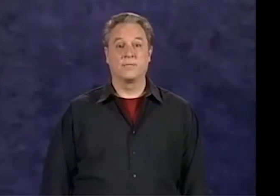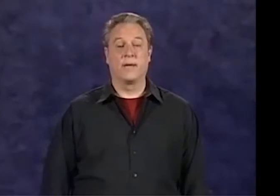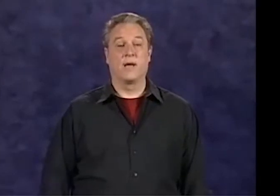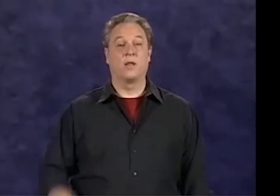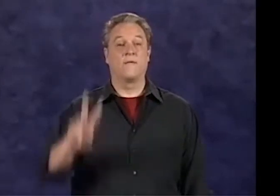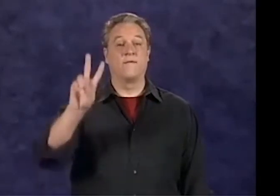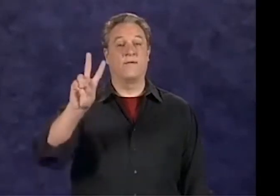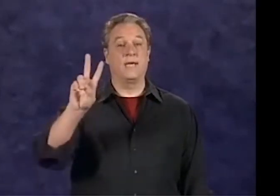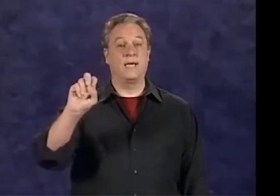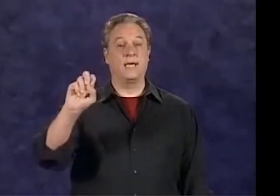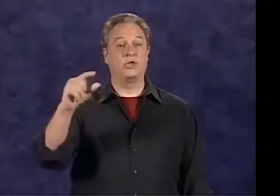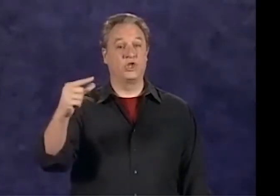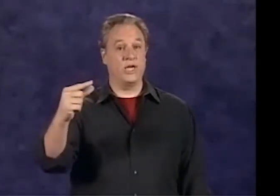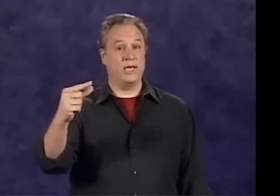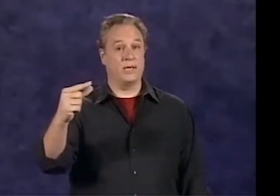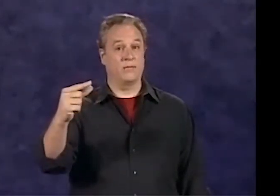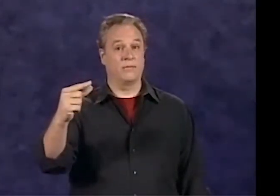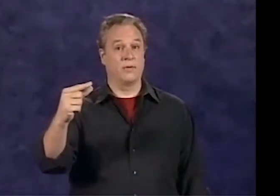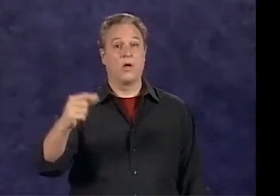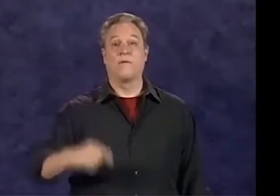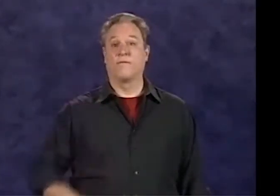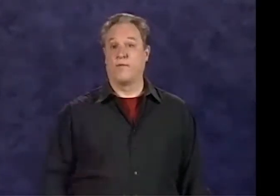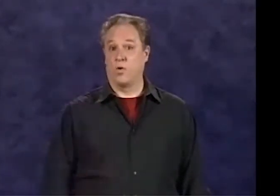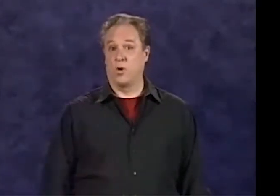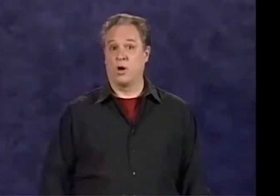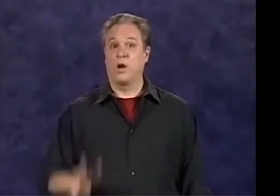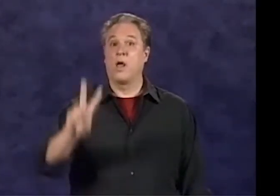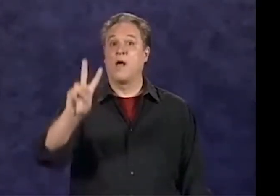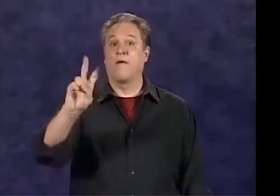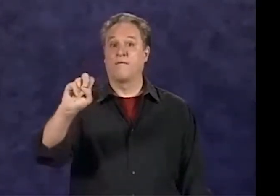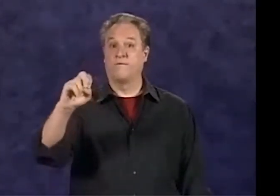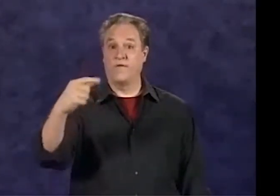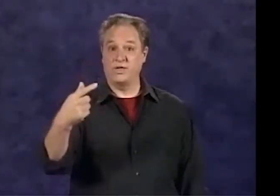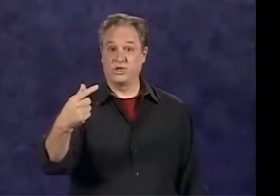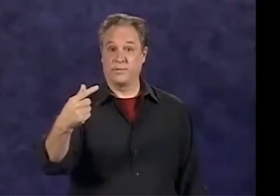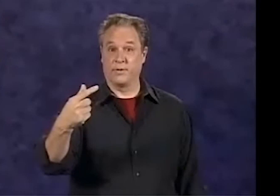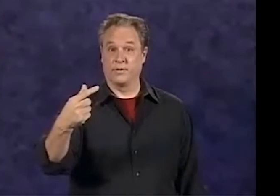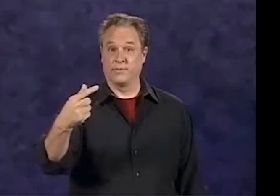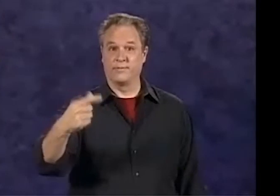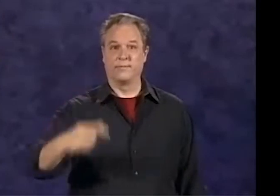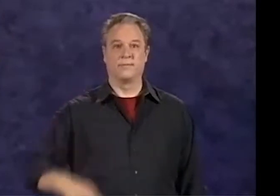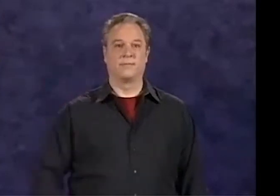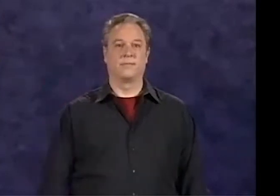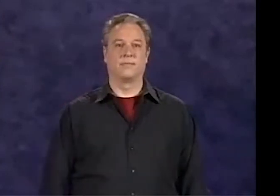Fingerspell VEG for vegetable.